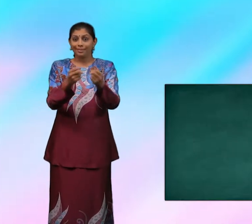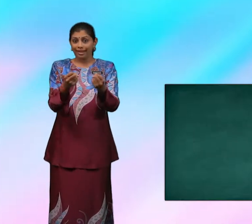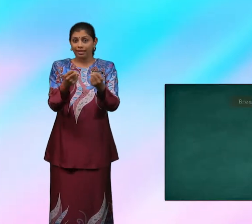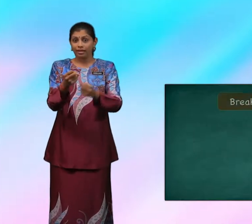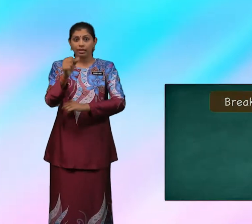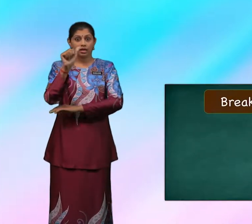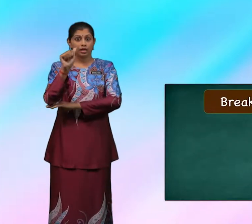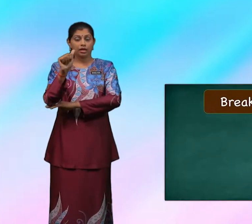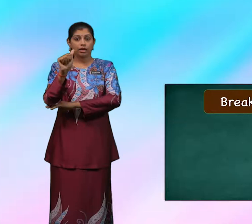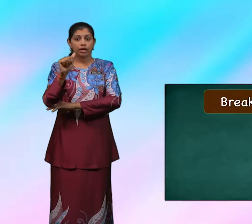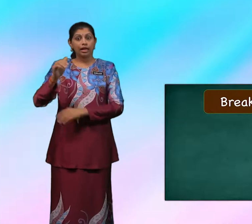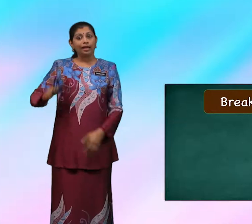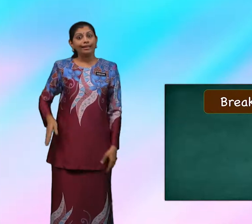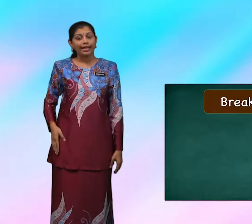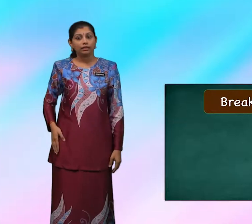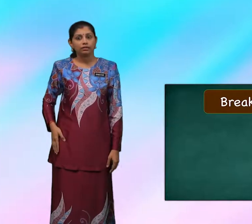Break a leg.